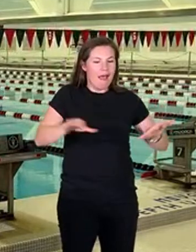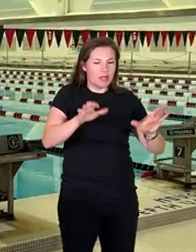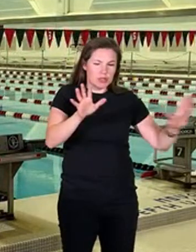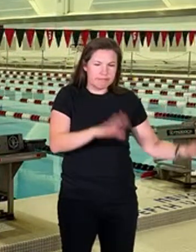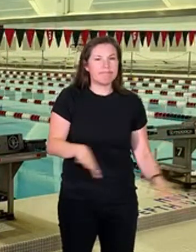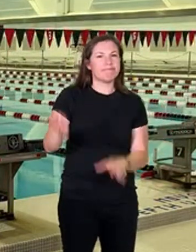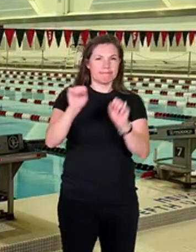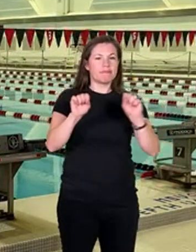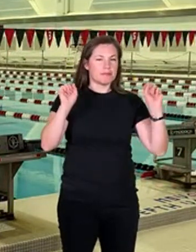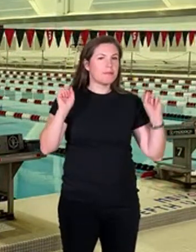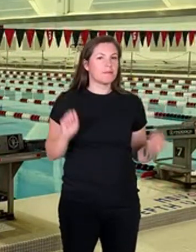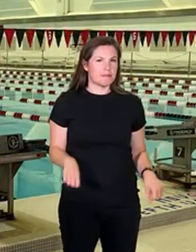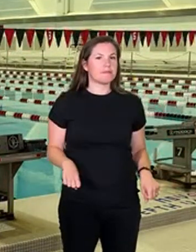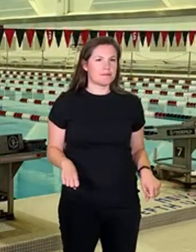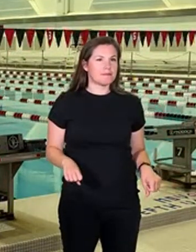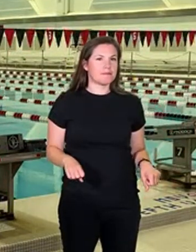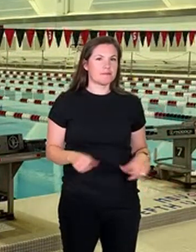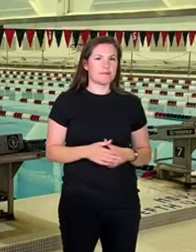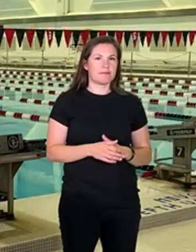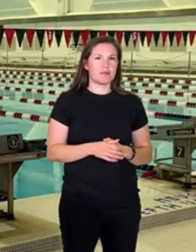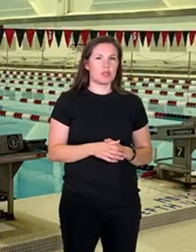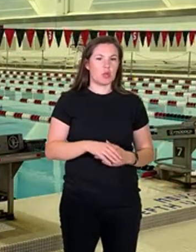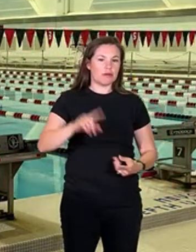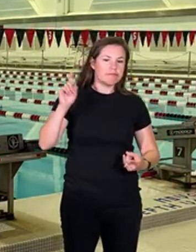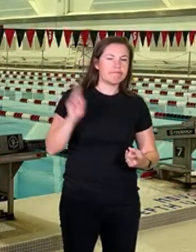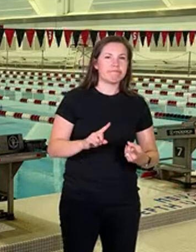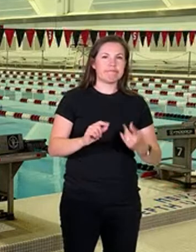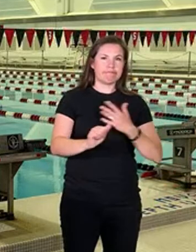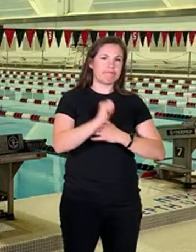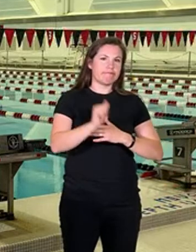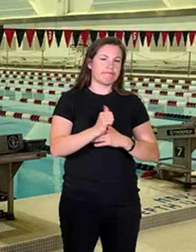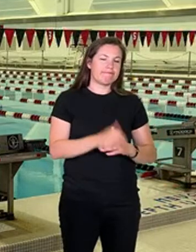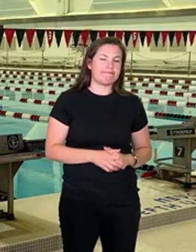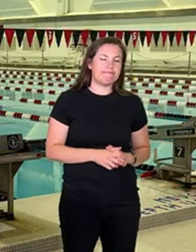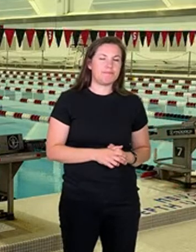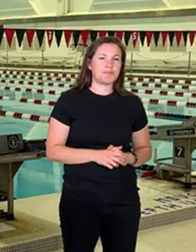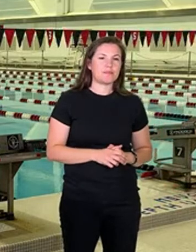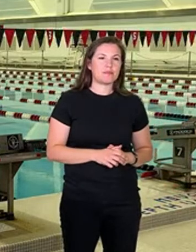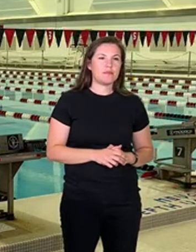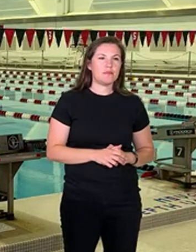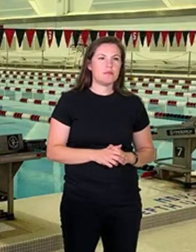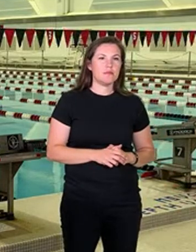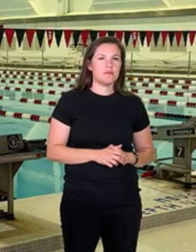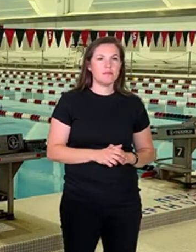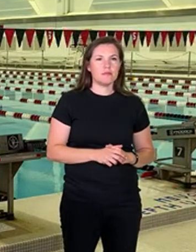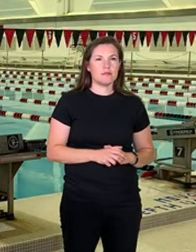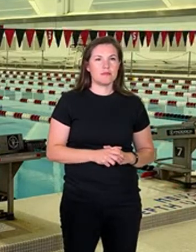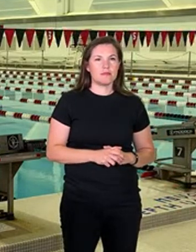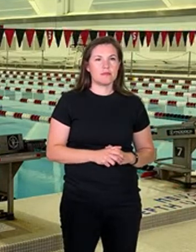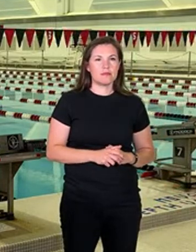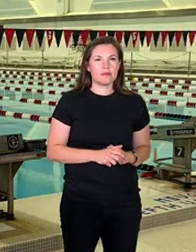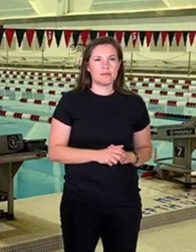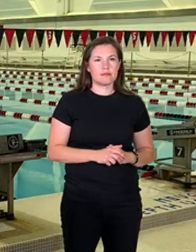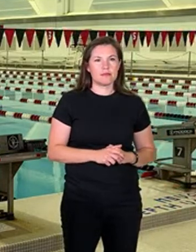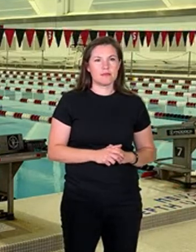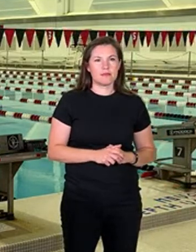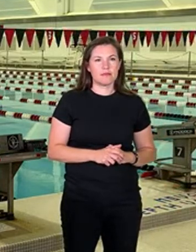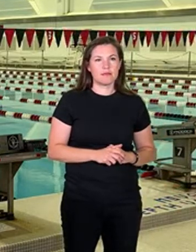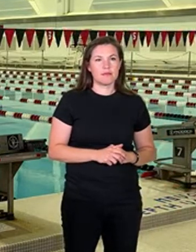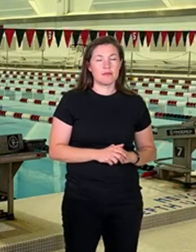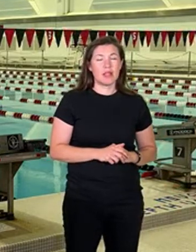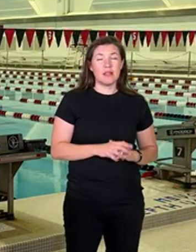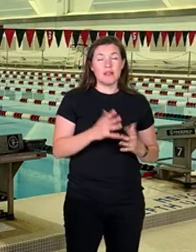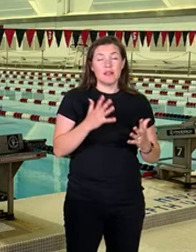immediately taken to ensure that no harm happens to an individual. Unfortunately, this seems to be